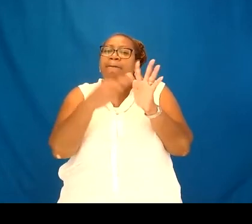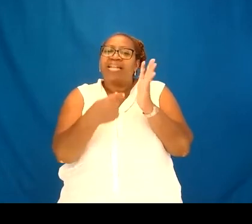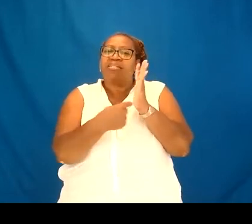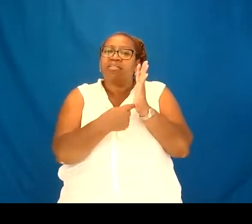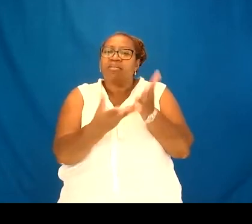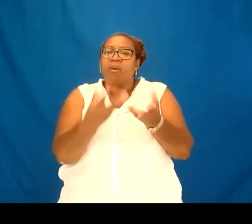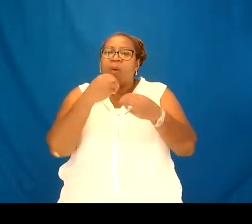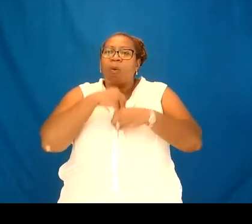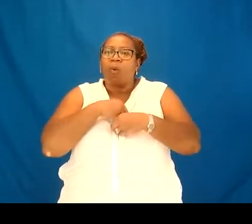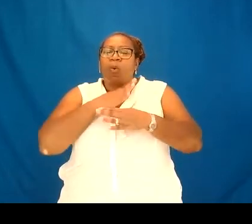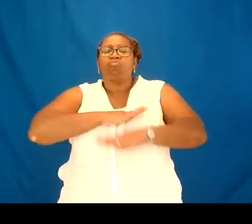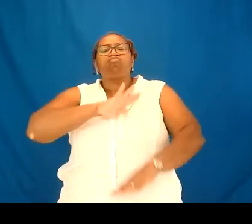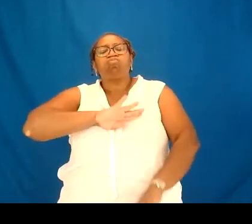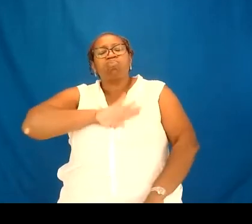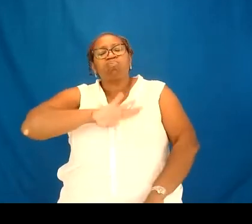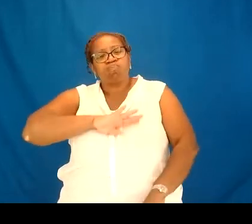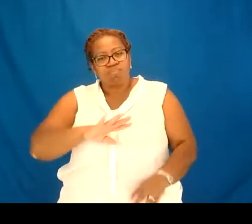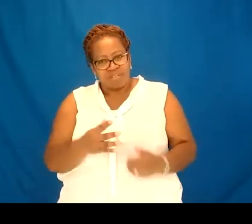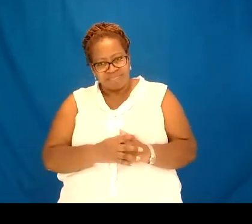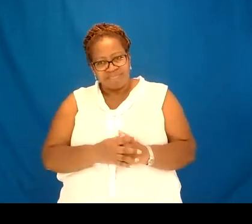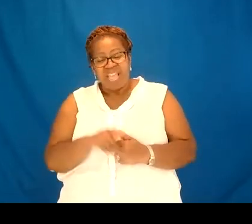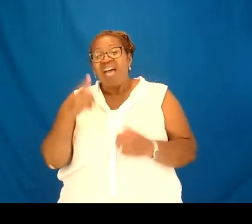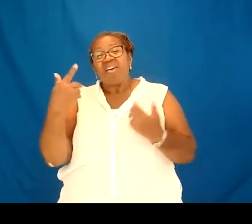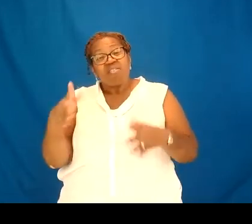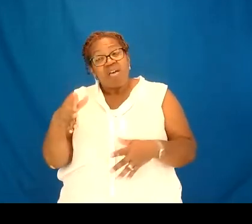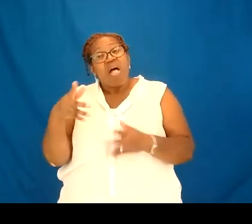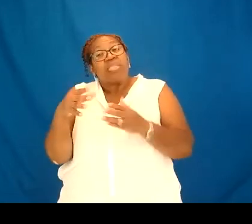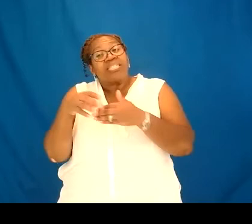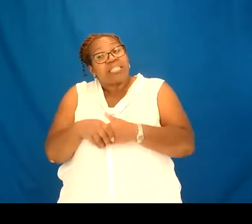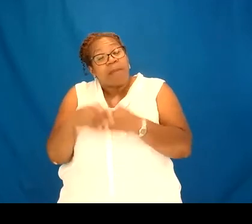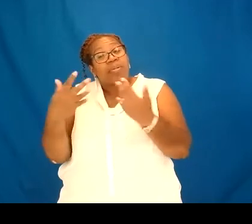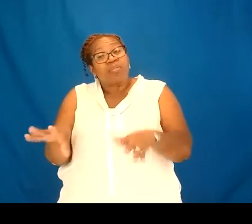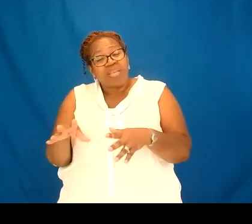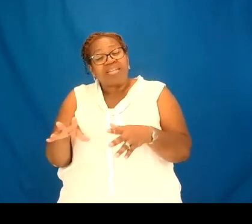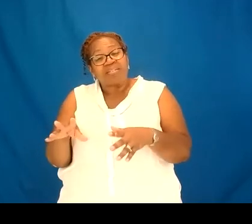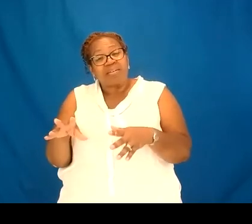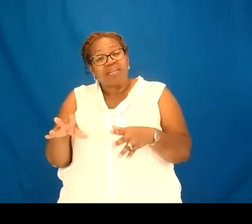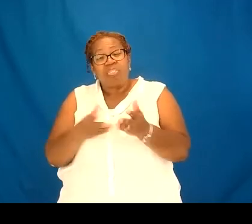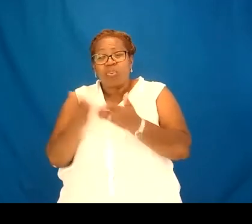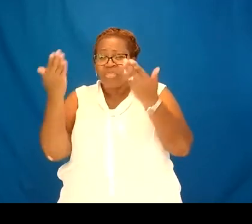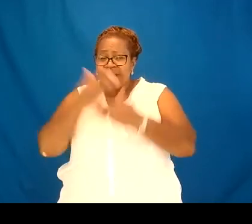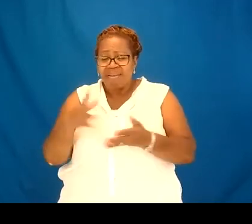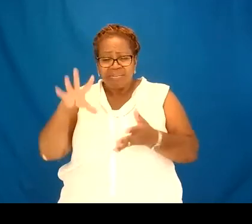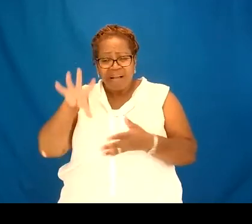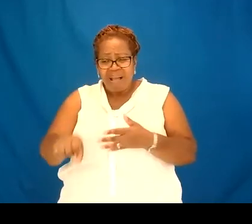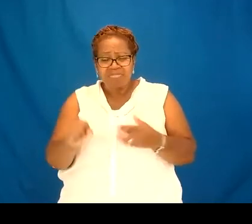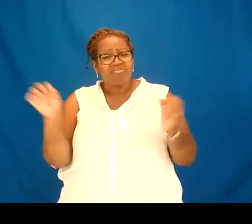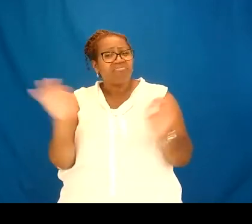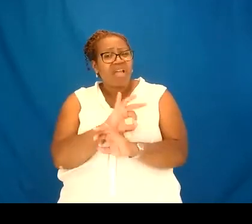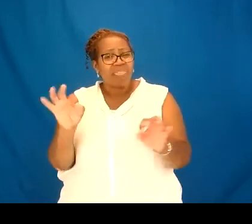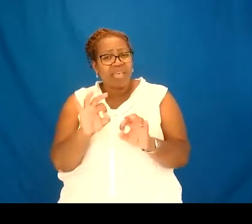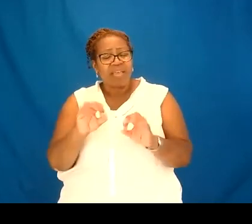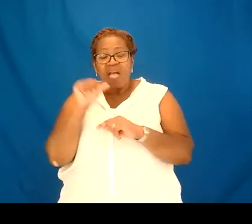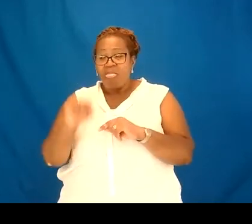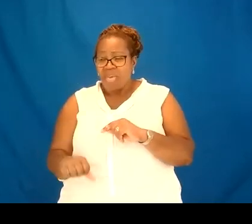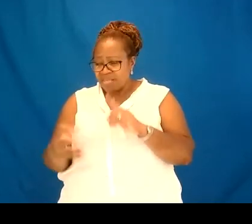of fishing unsuccessfully, and then the experience of hauling in 153 fish. Peter and